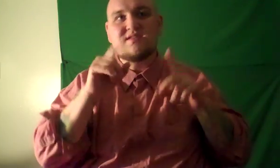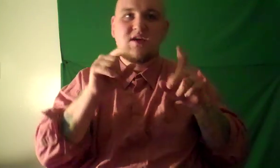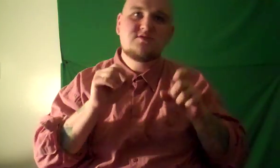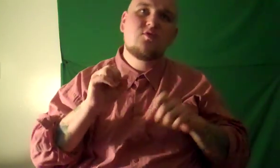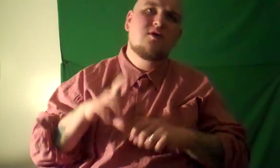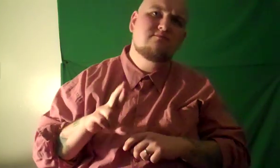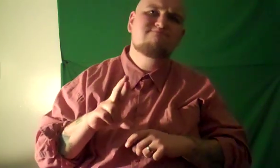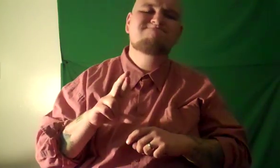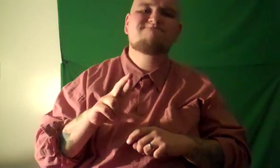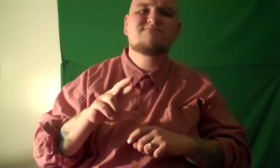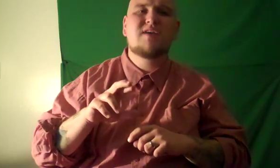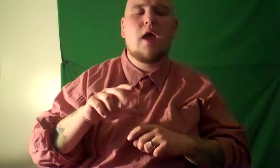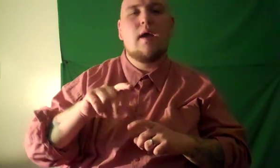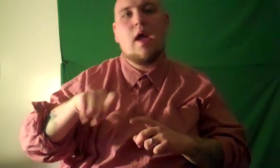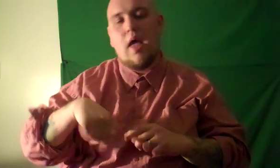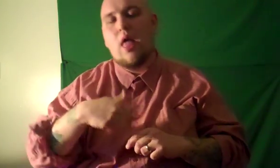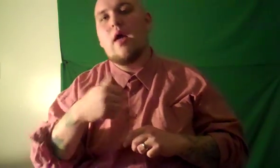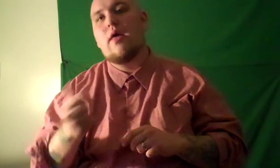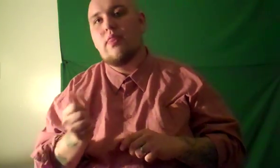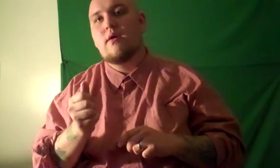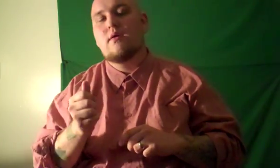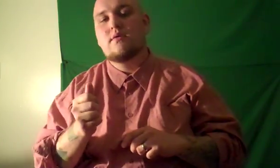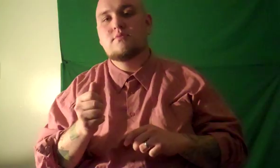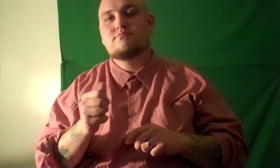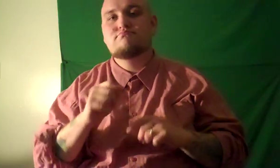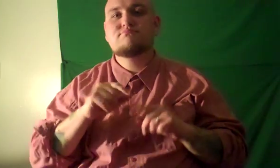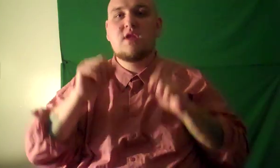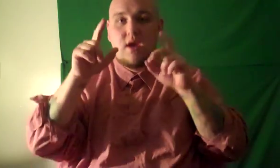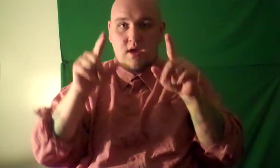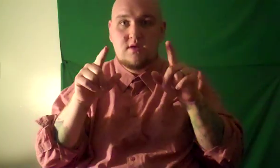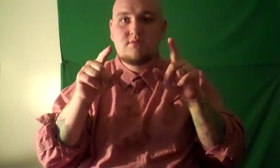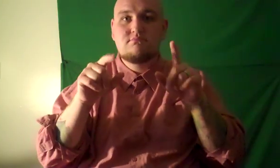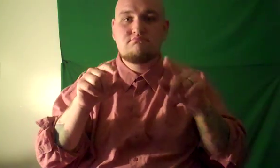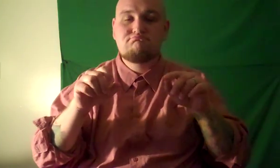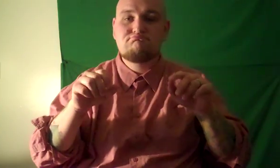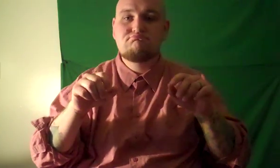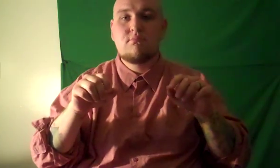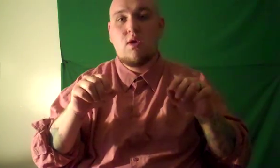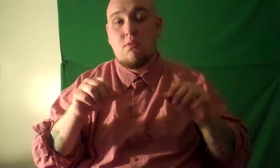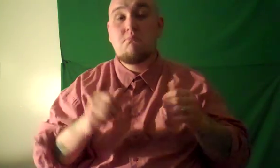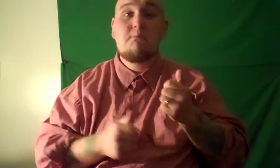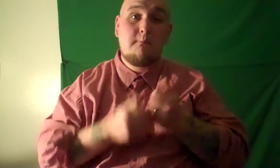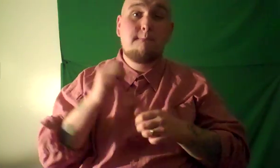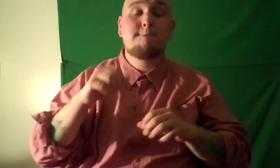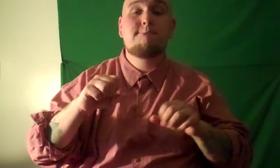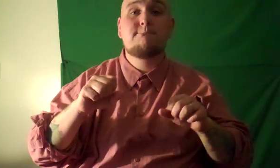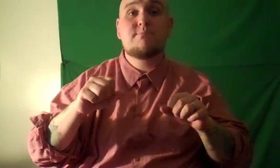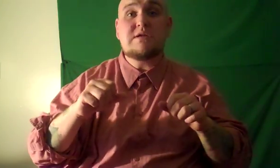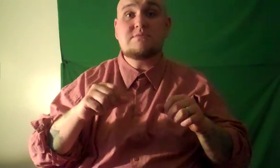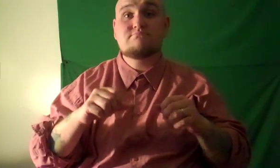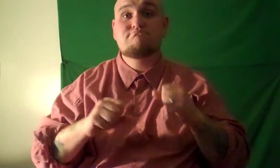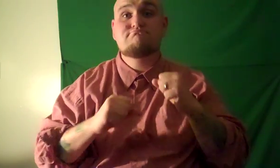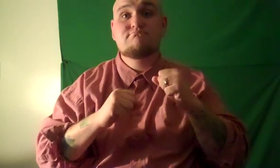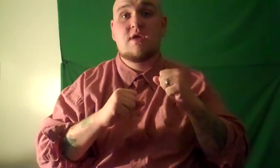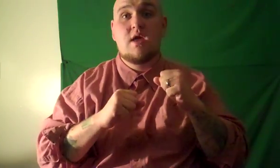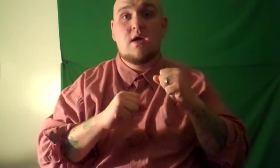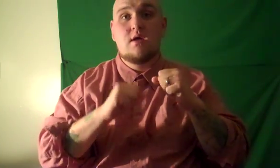you throughout the United States, which means if you move from state to state, most states will accept your certification